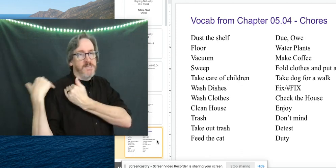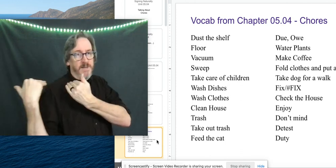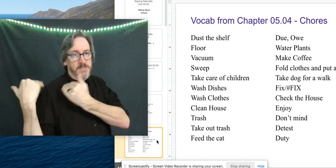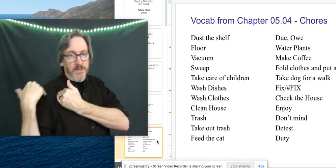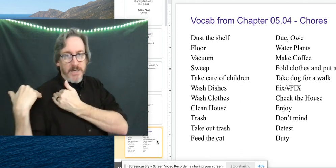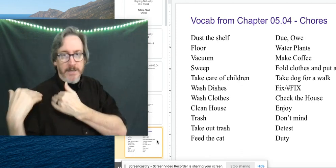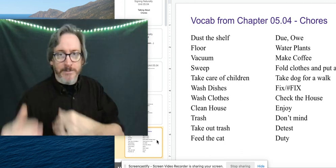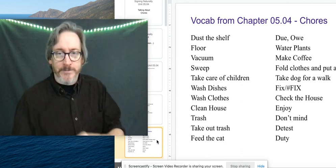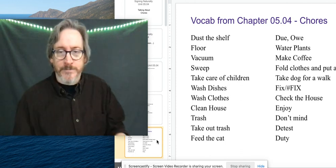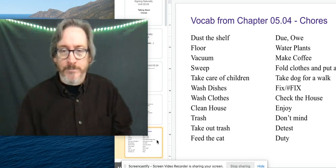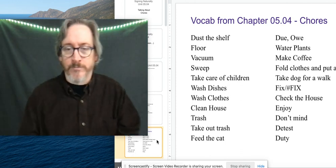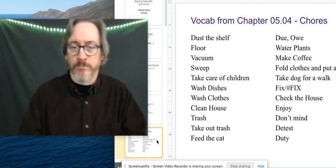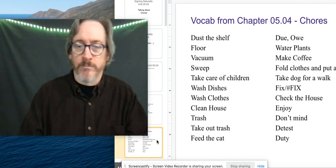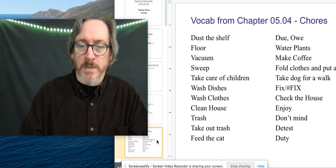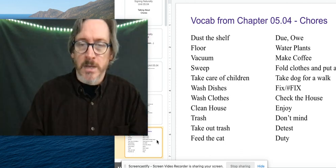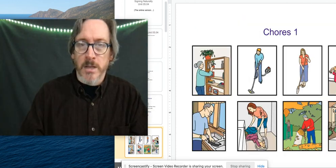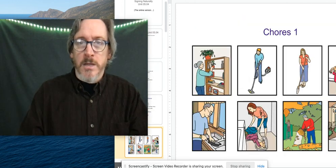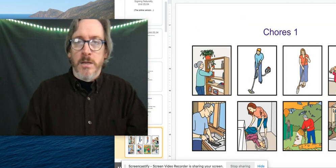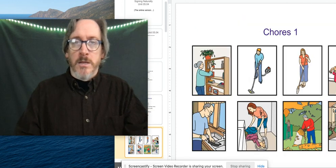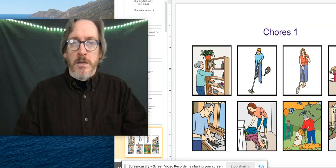or responsibility.